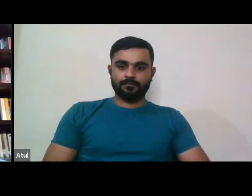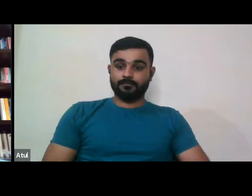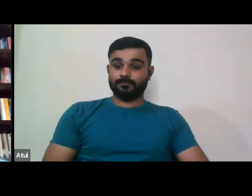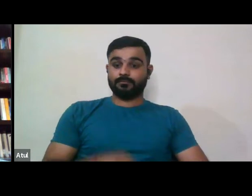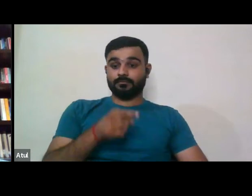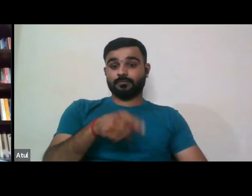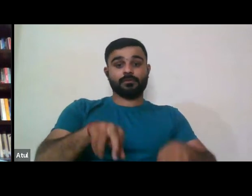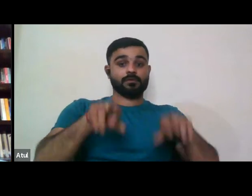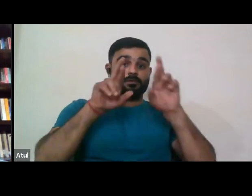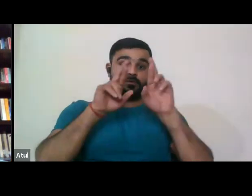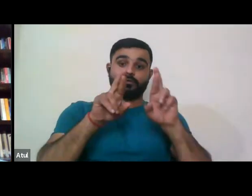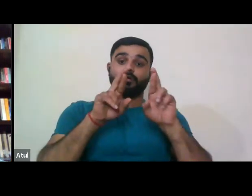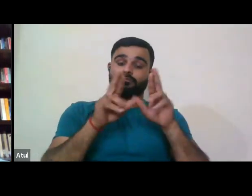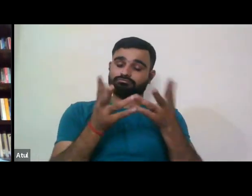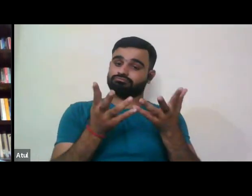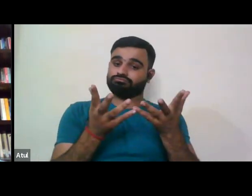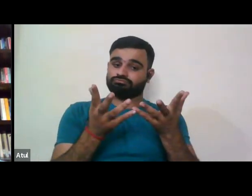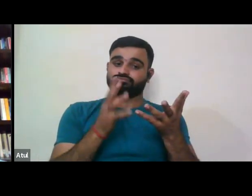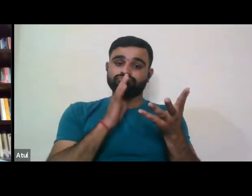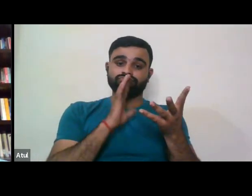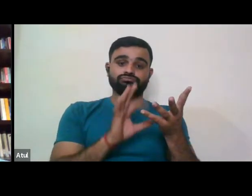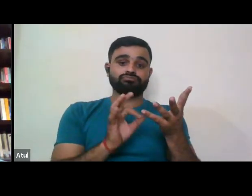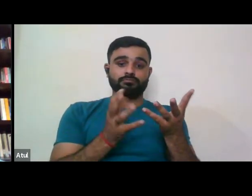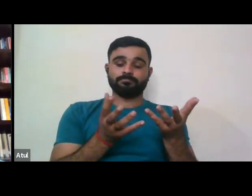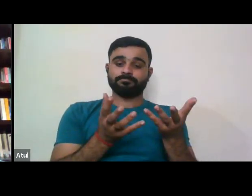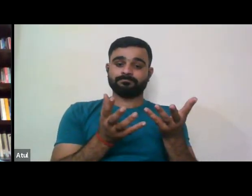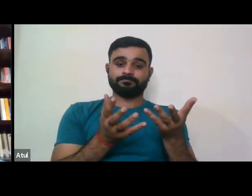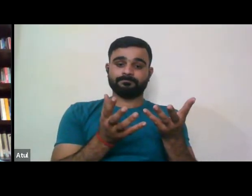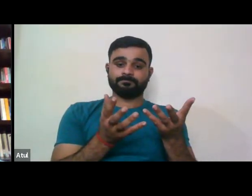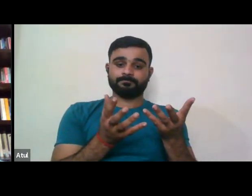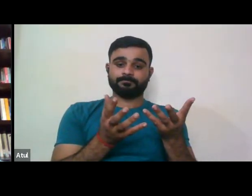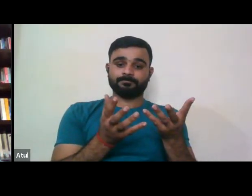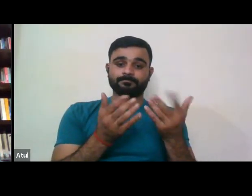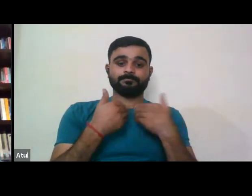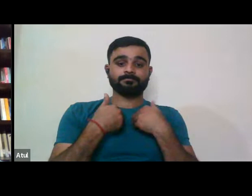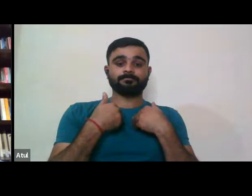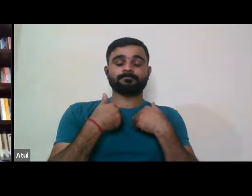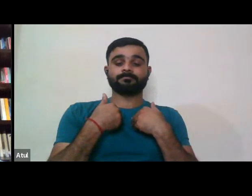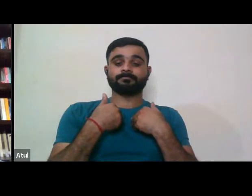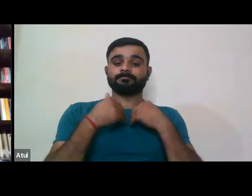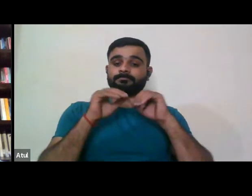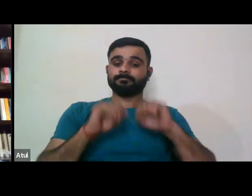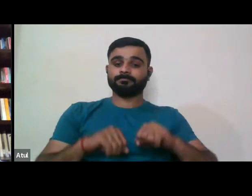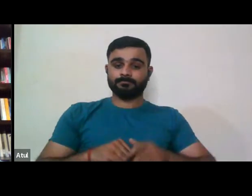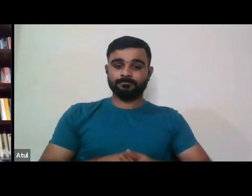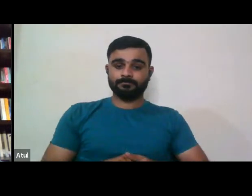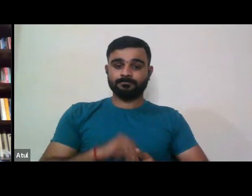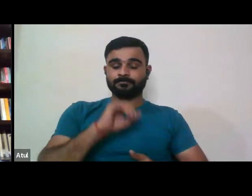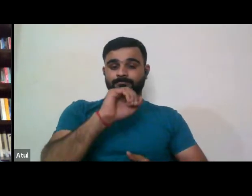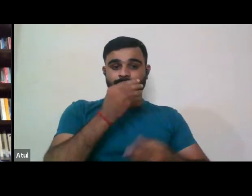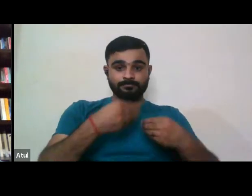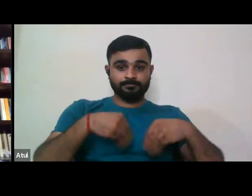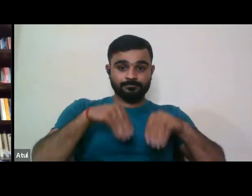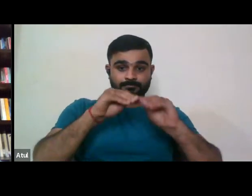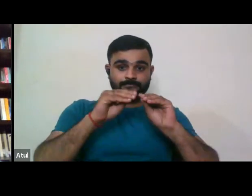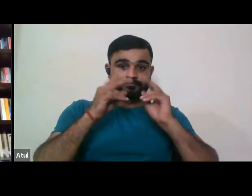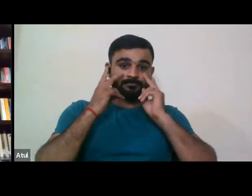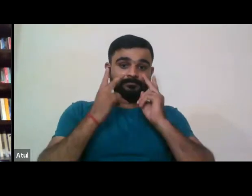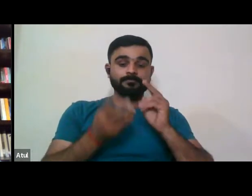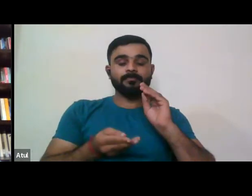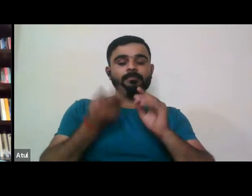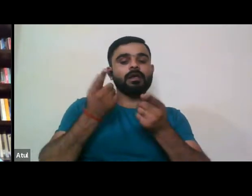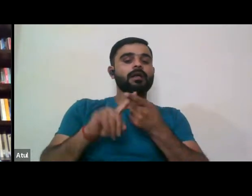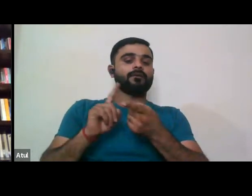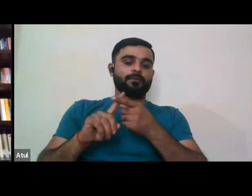Here's hoping that comes true. Uh, we have a year more to see if that